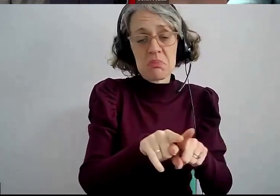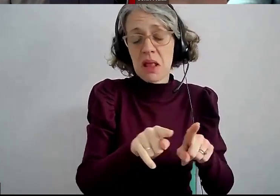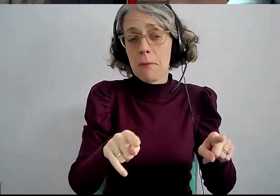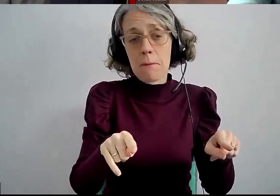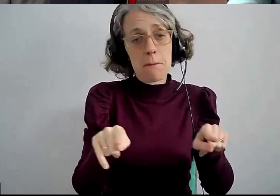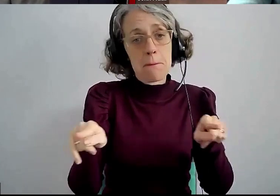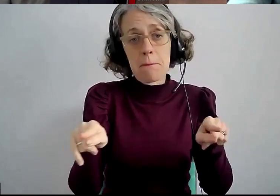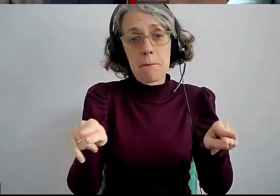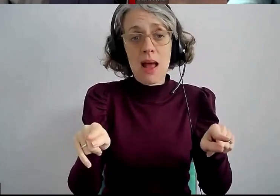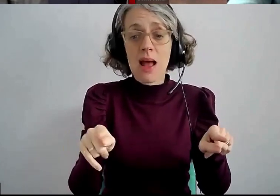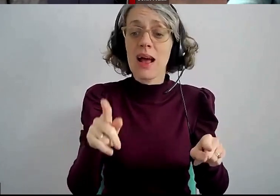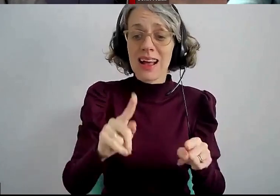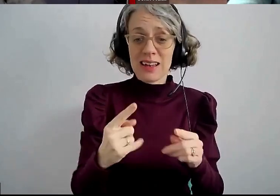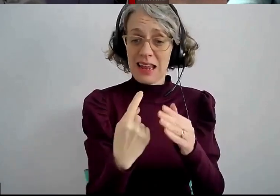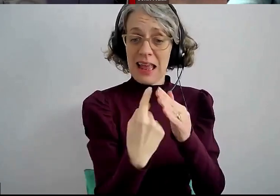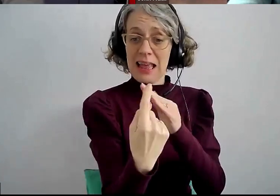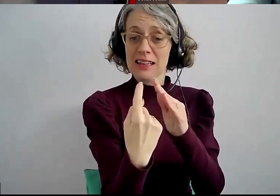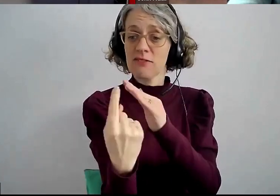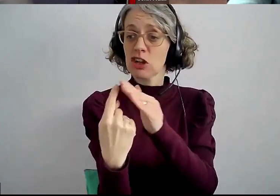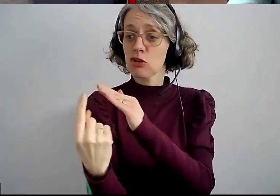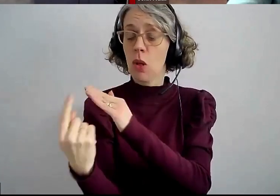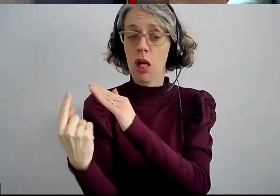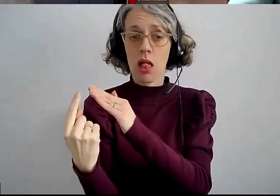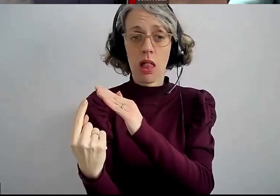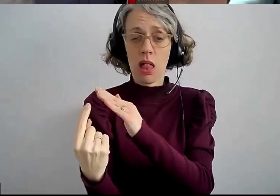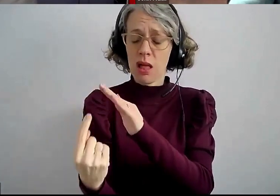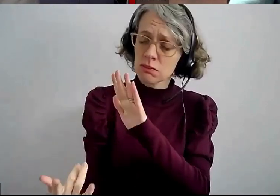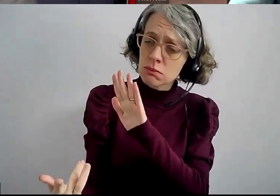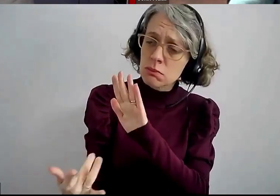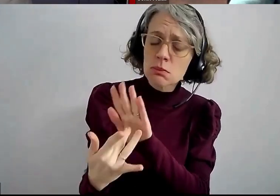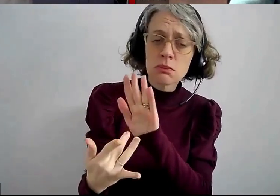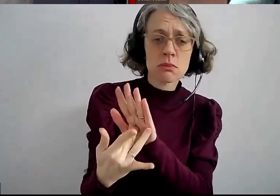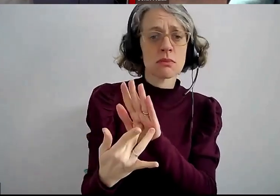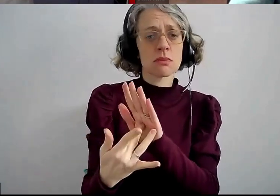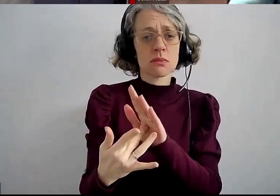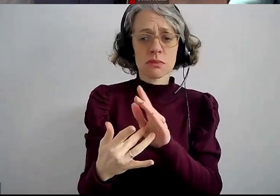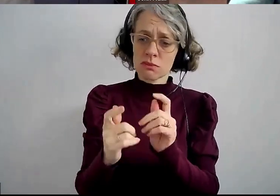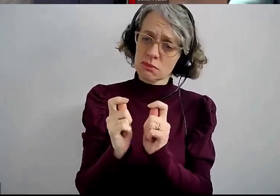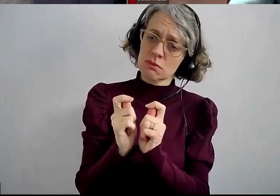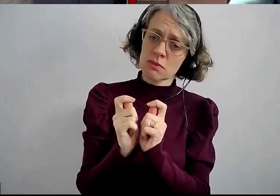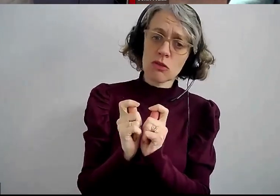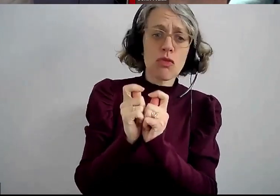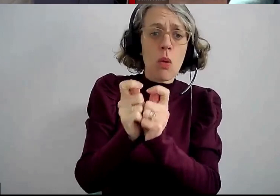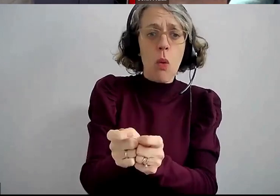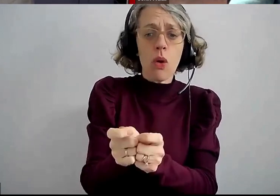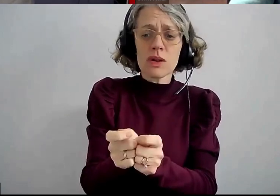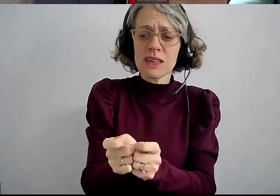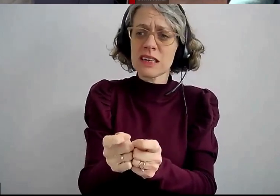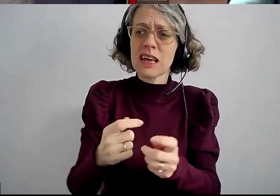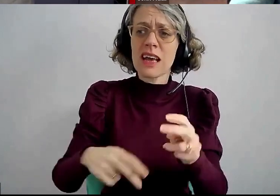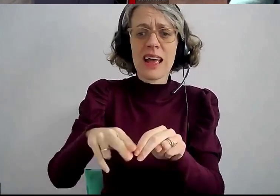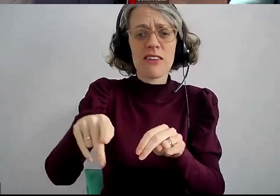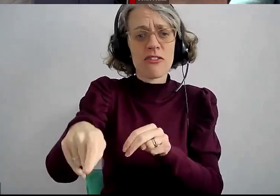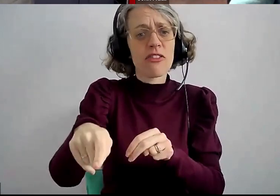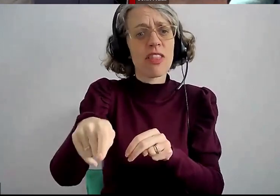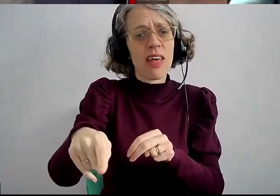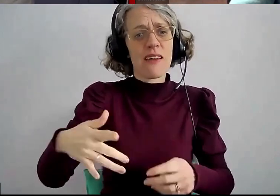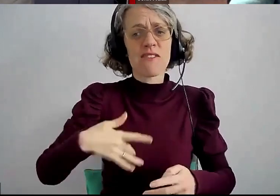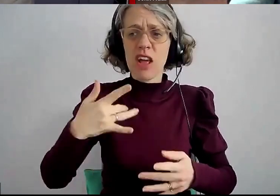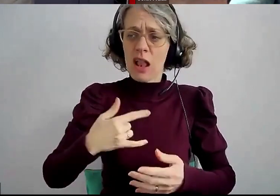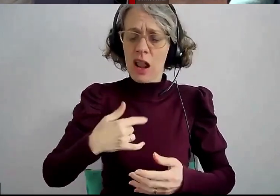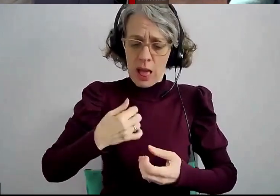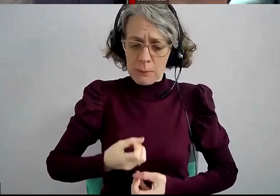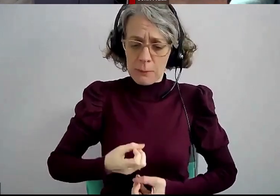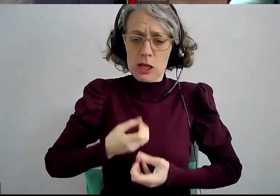individual counts, is rewarded by feeling they're contributing to something larger than